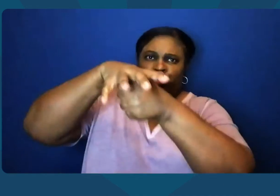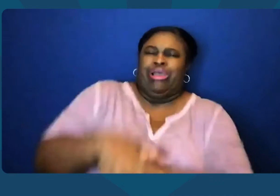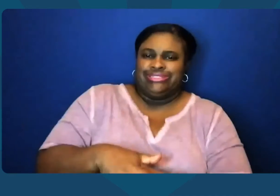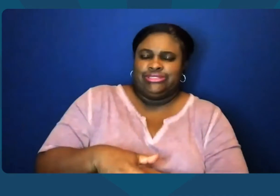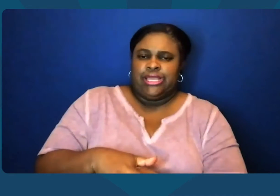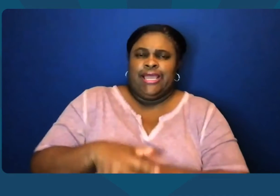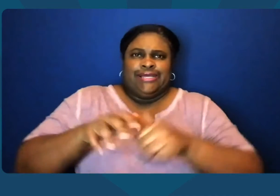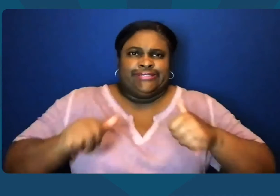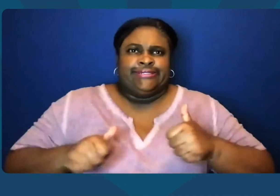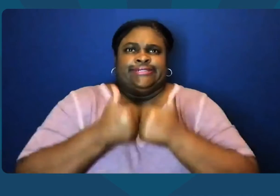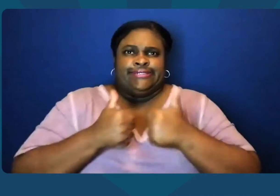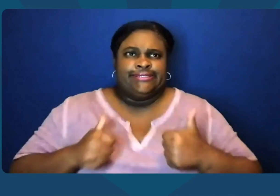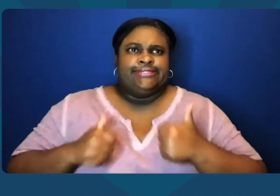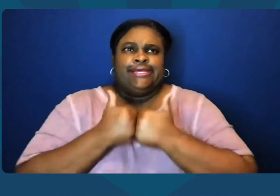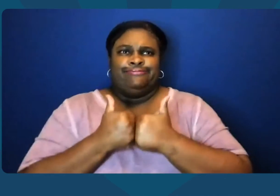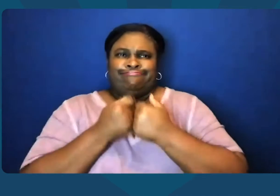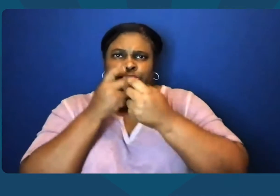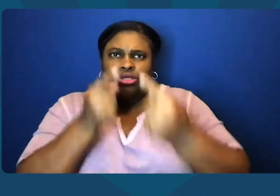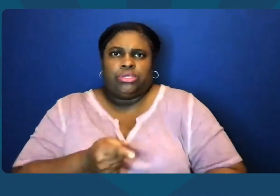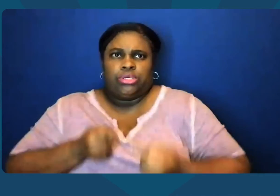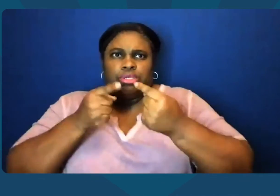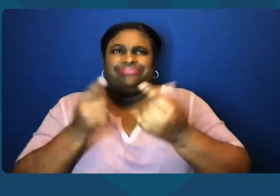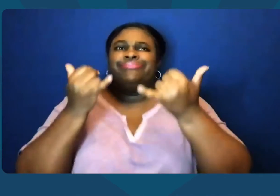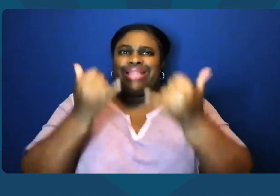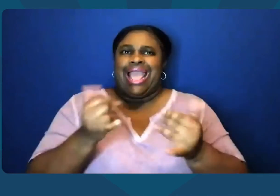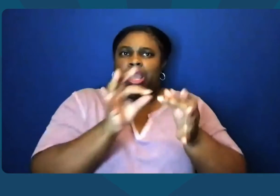earning a college degree.